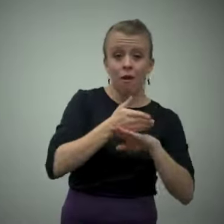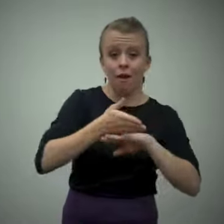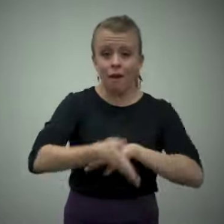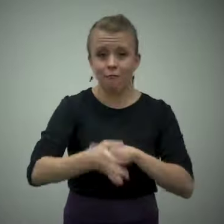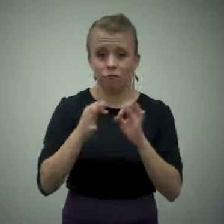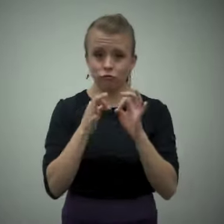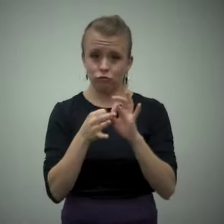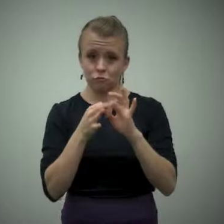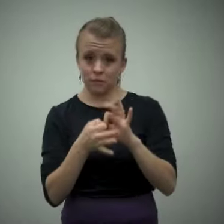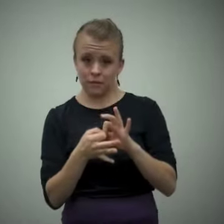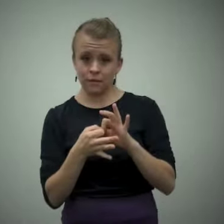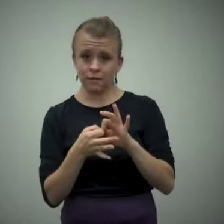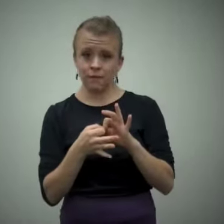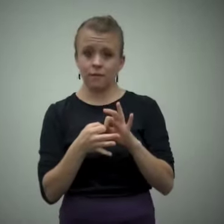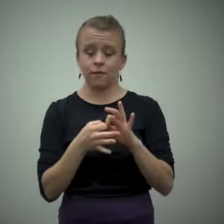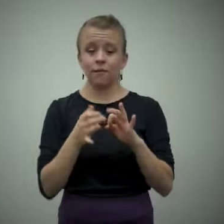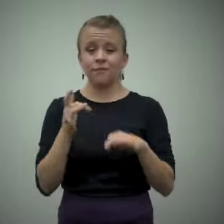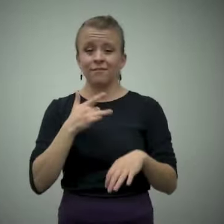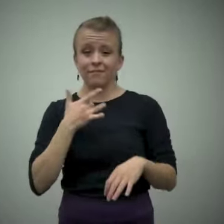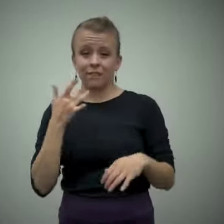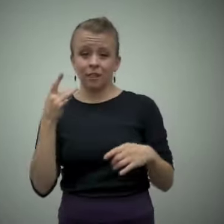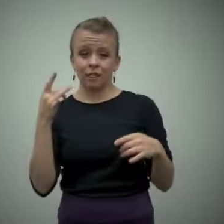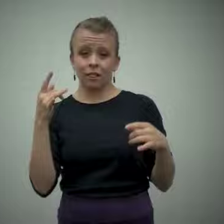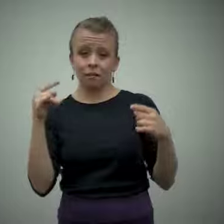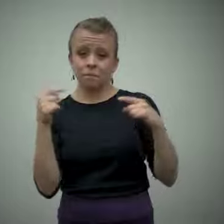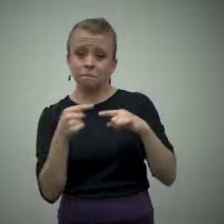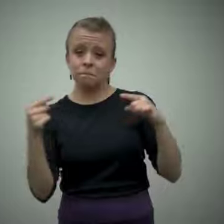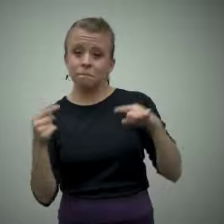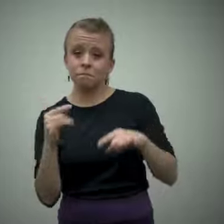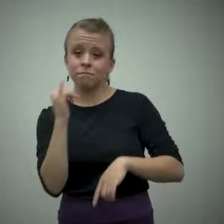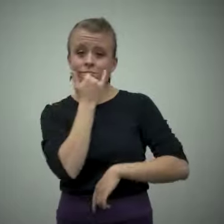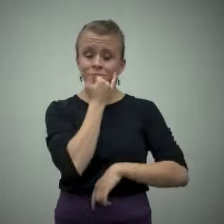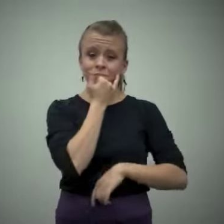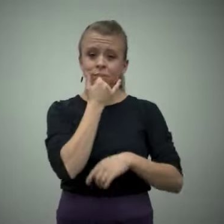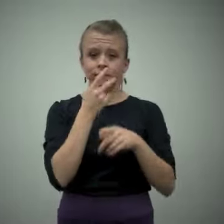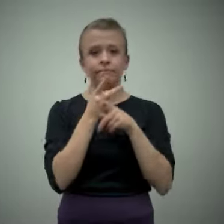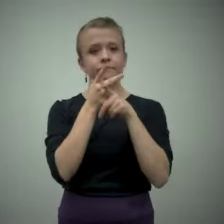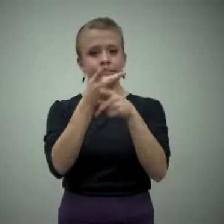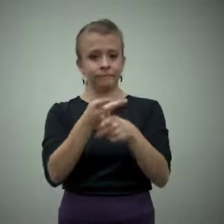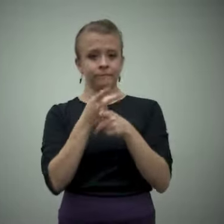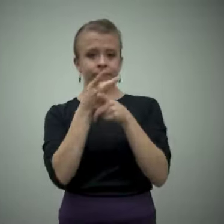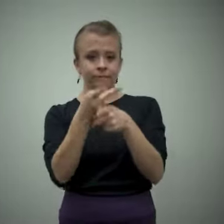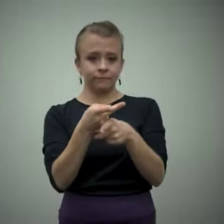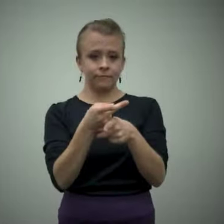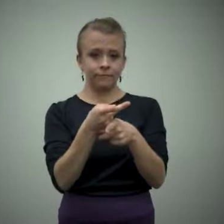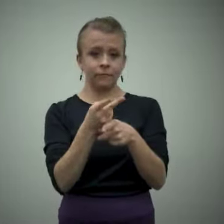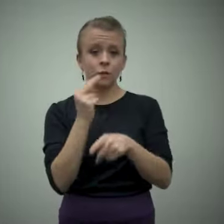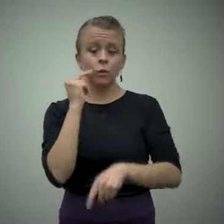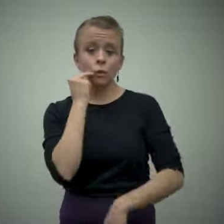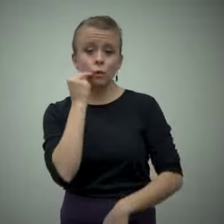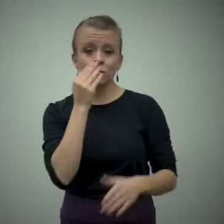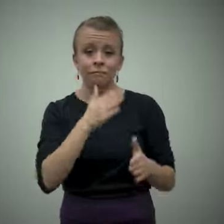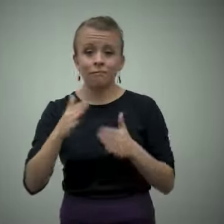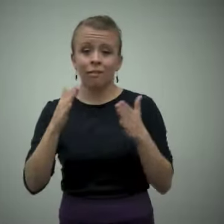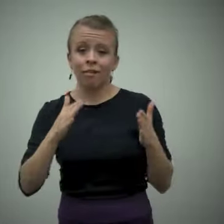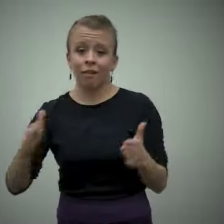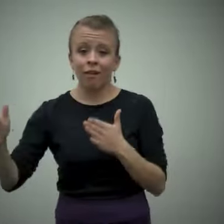an energy-producing nutritional plan, recognize how posture, angles,